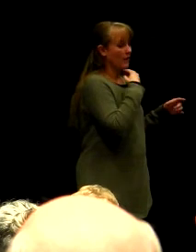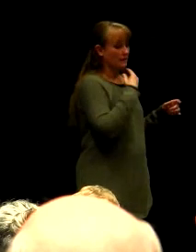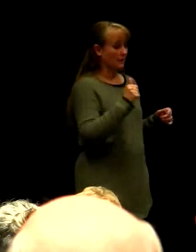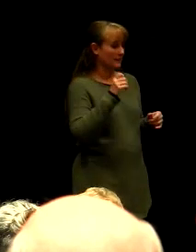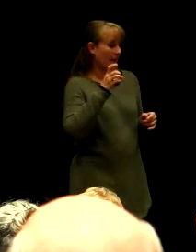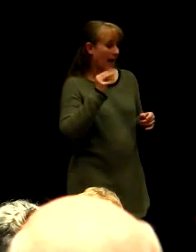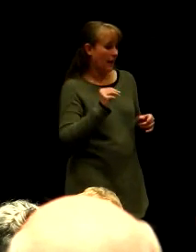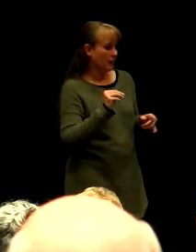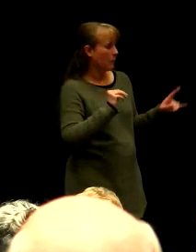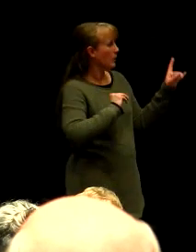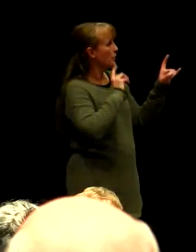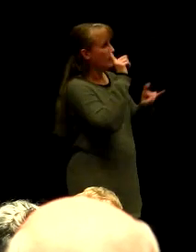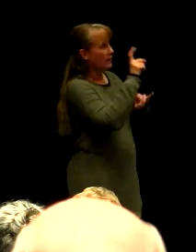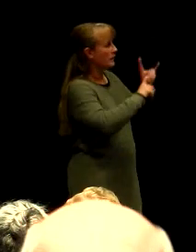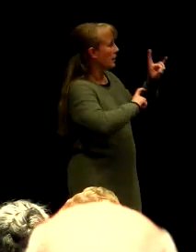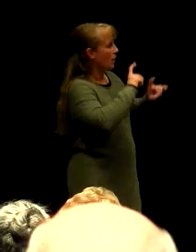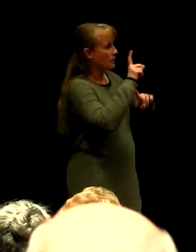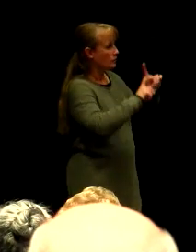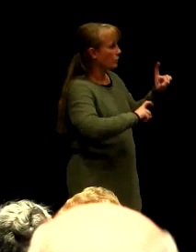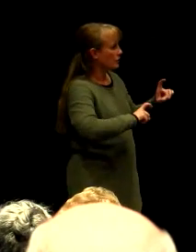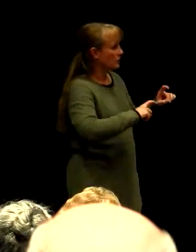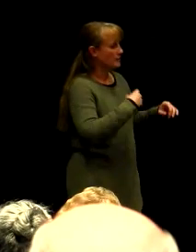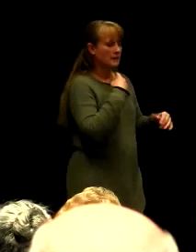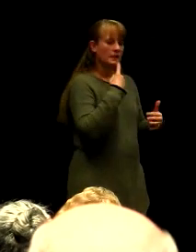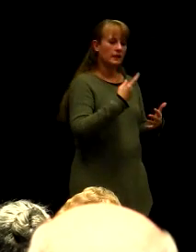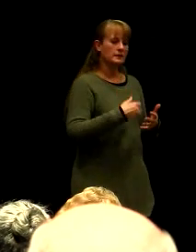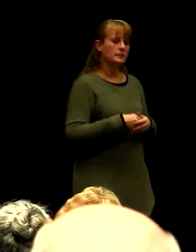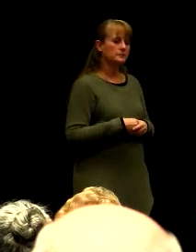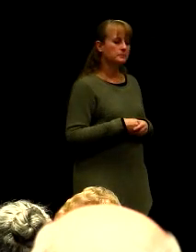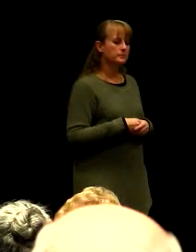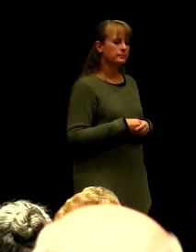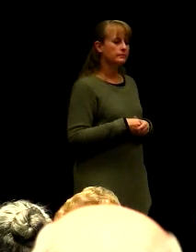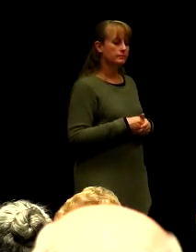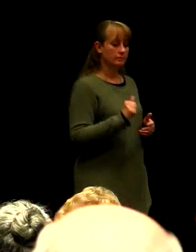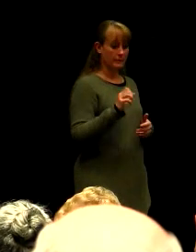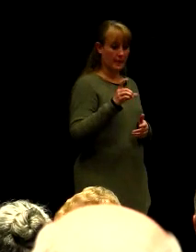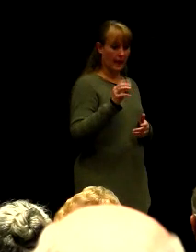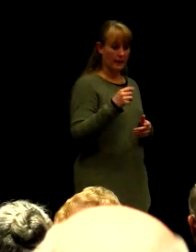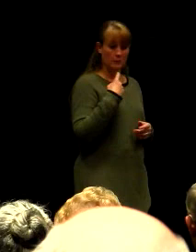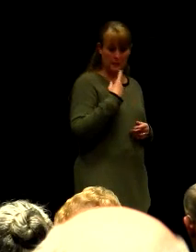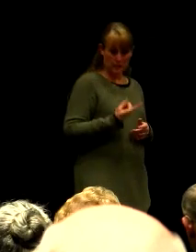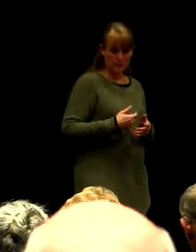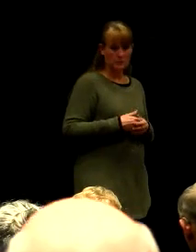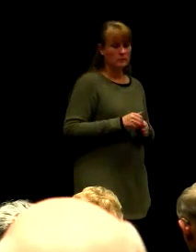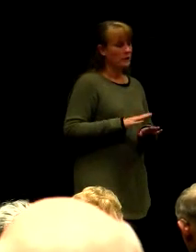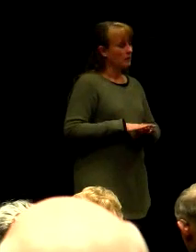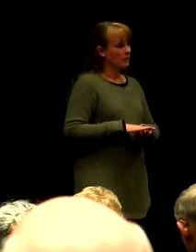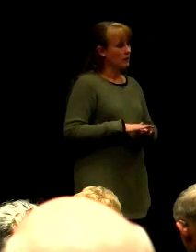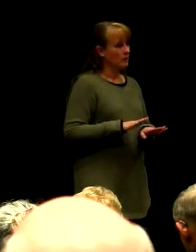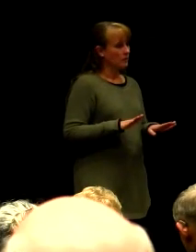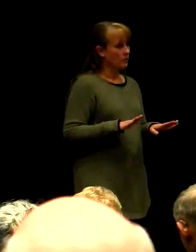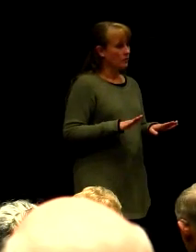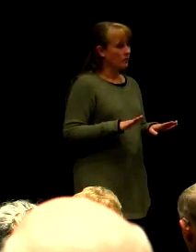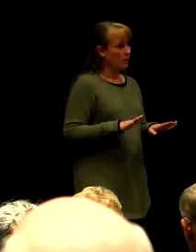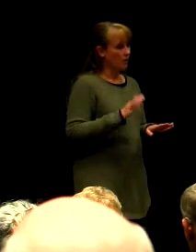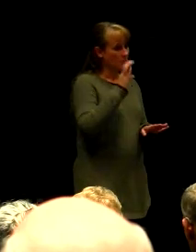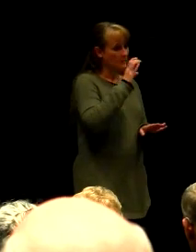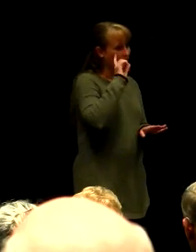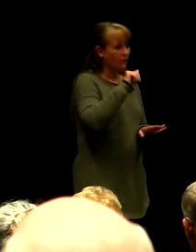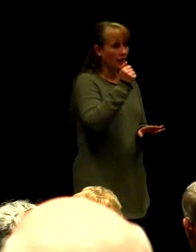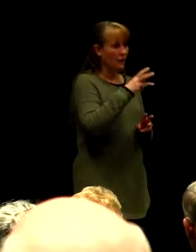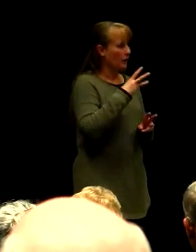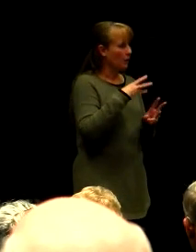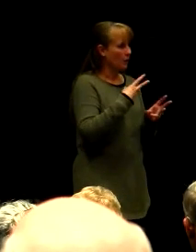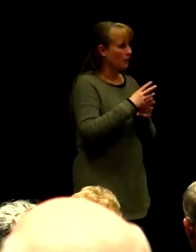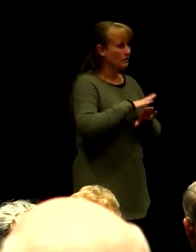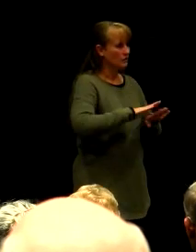of these astronomical questions, he says to Adam, don't seek other worlds, don't